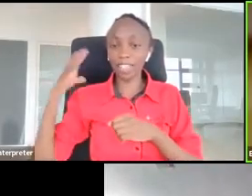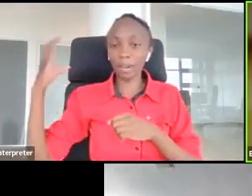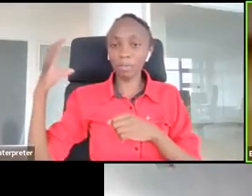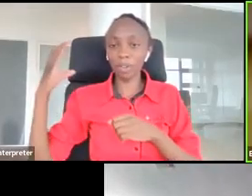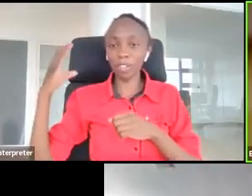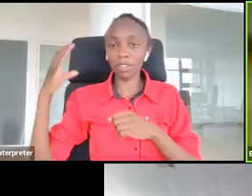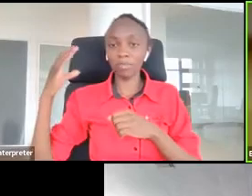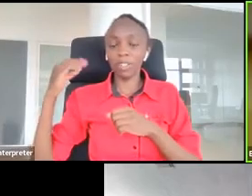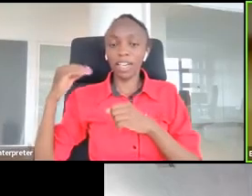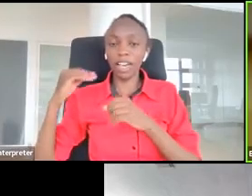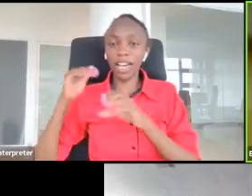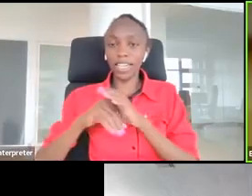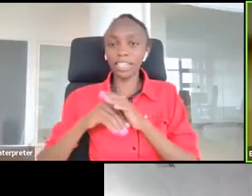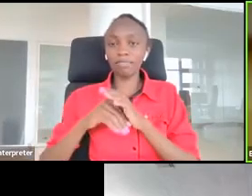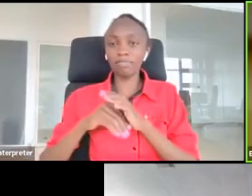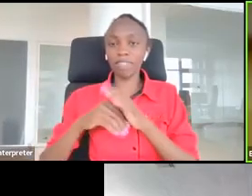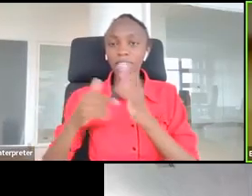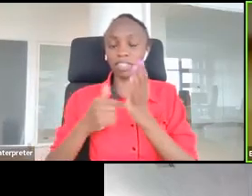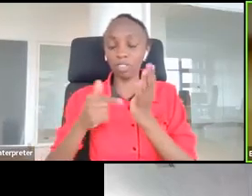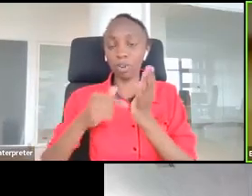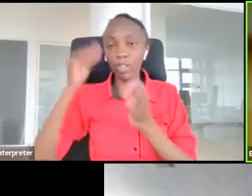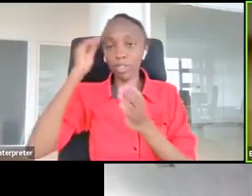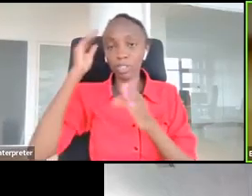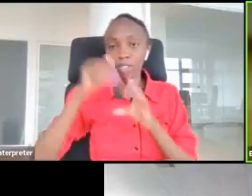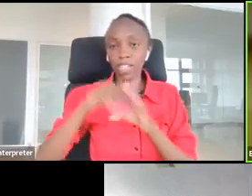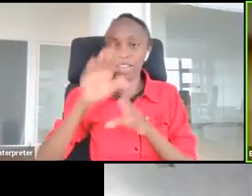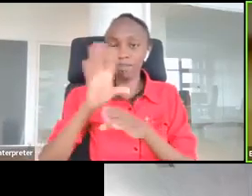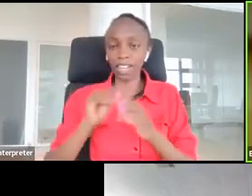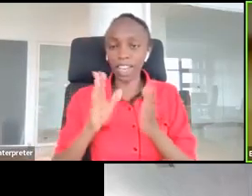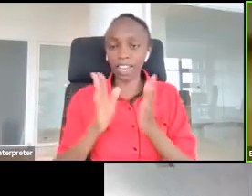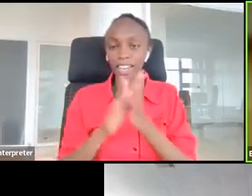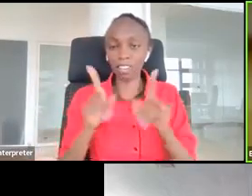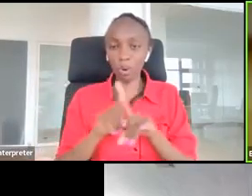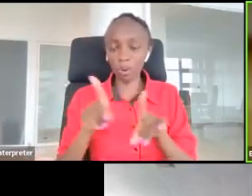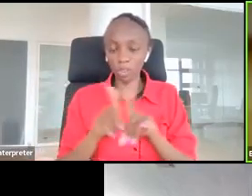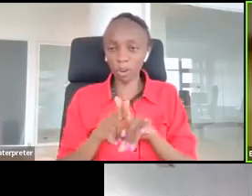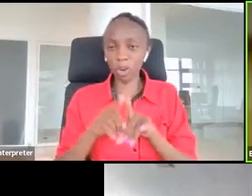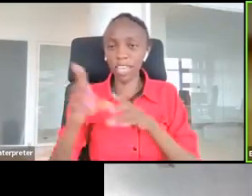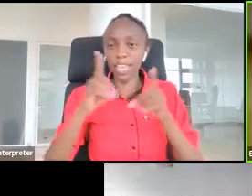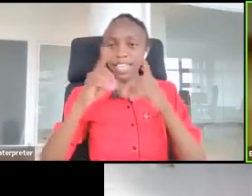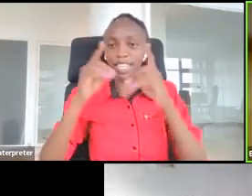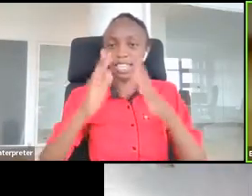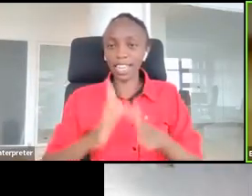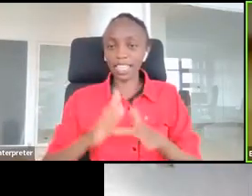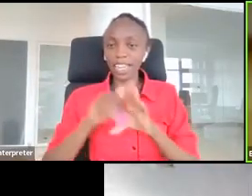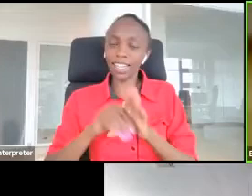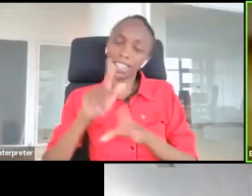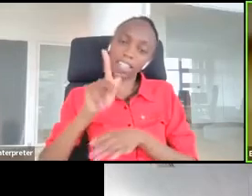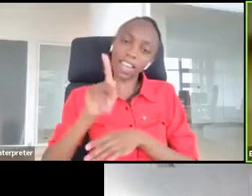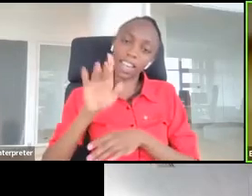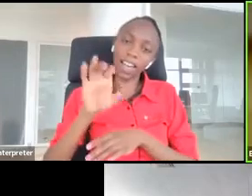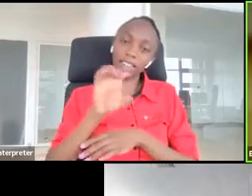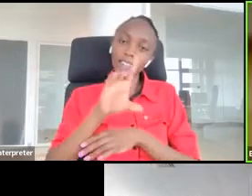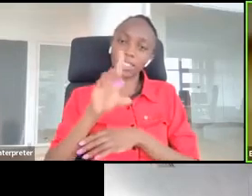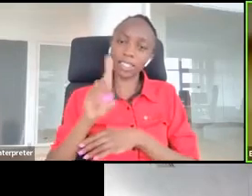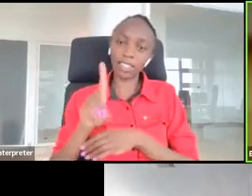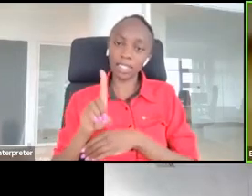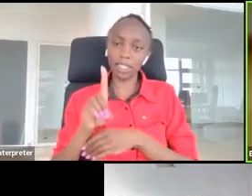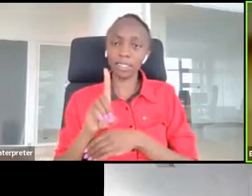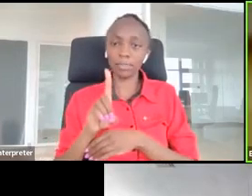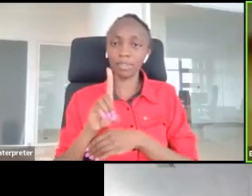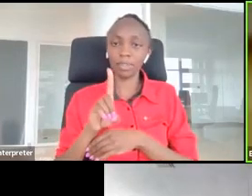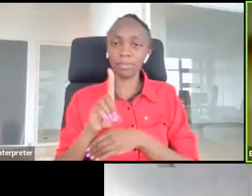Africa, and he is also the Director of Educational Media at the Kenya Institute of Curriculum